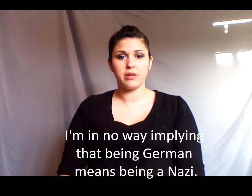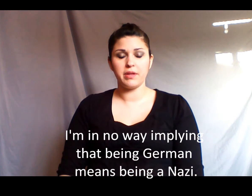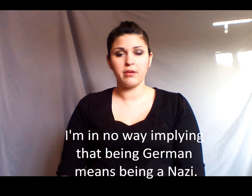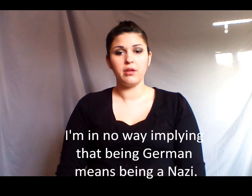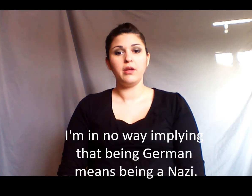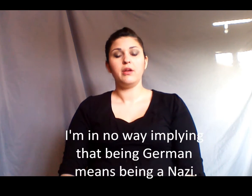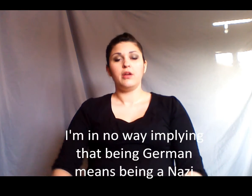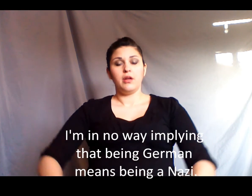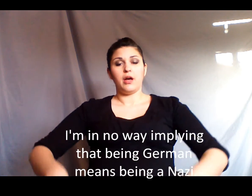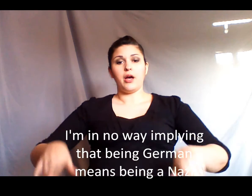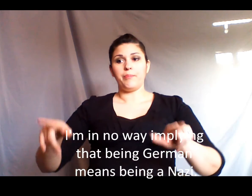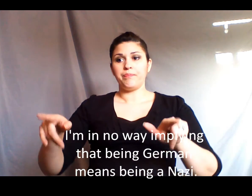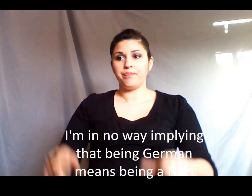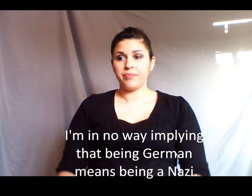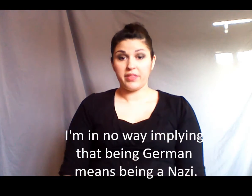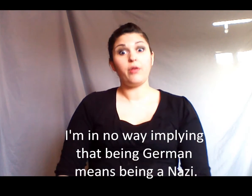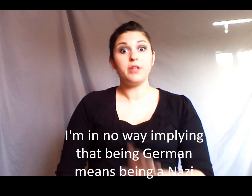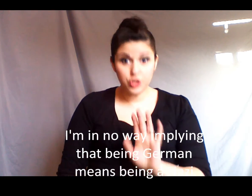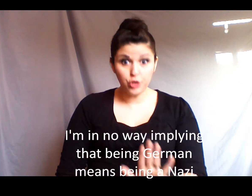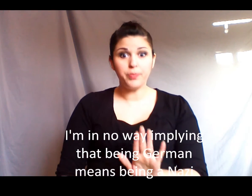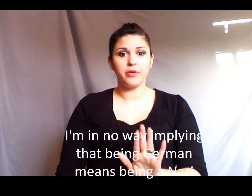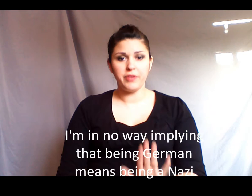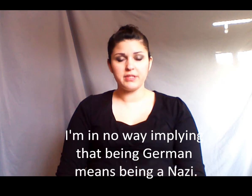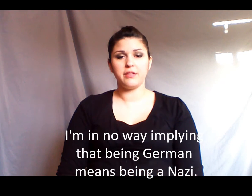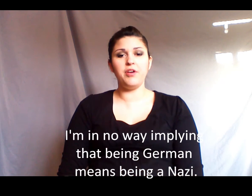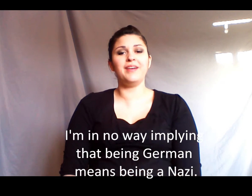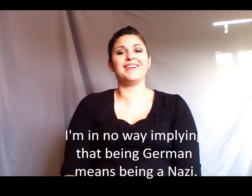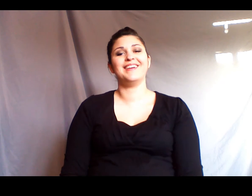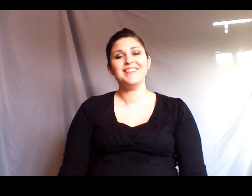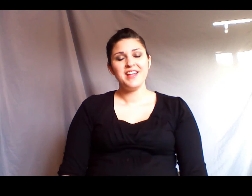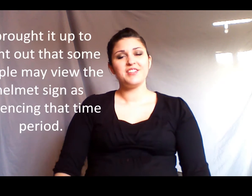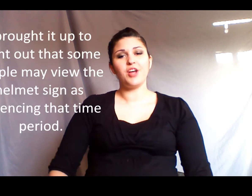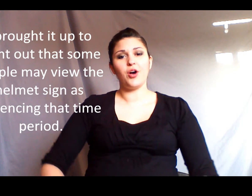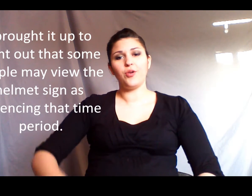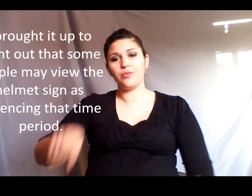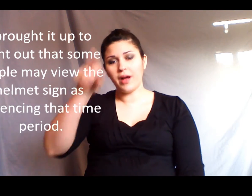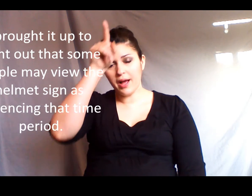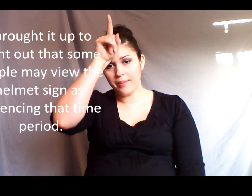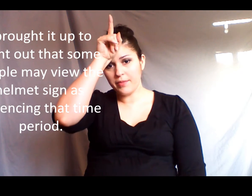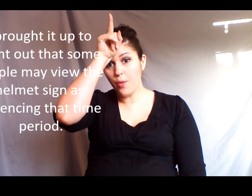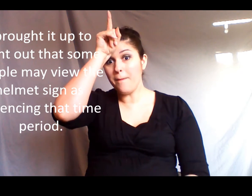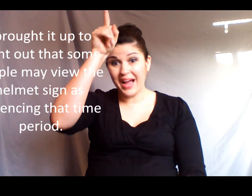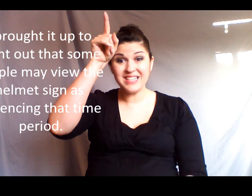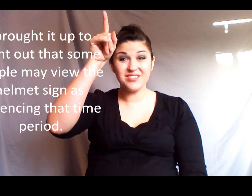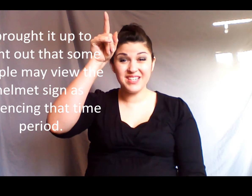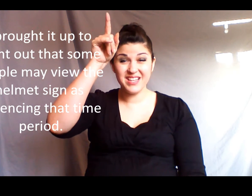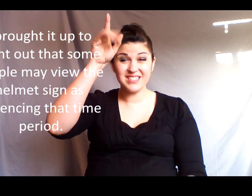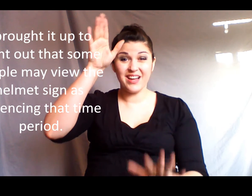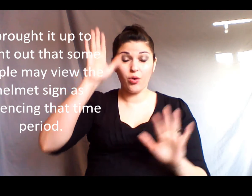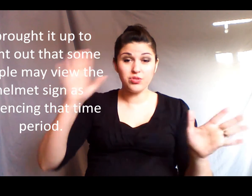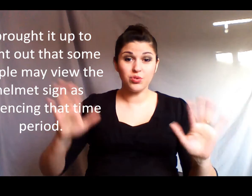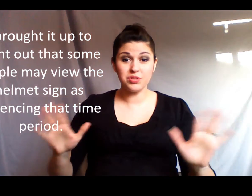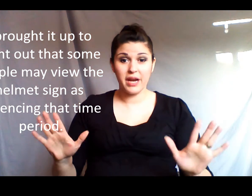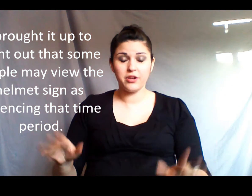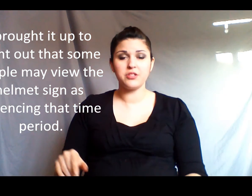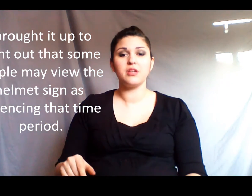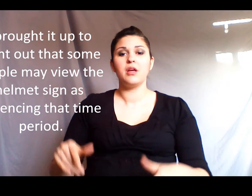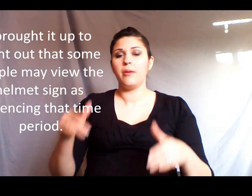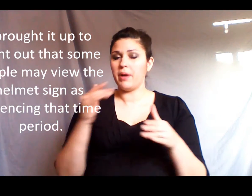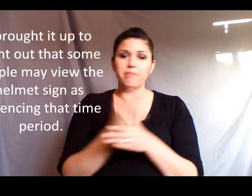something. That would be super offensive. So you might still see this, like old school signers, but